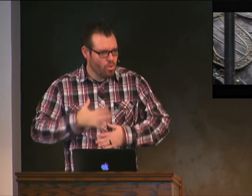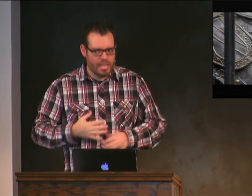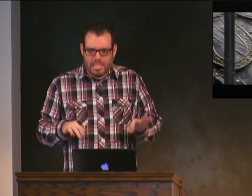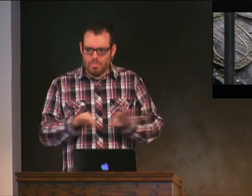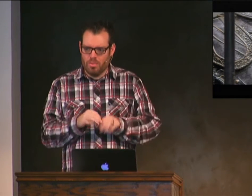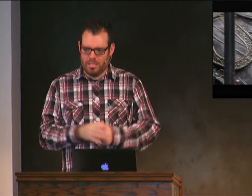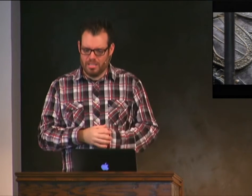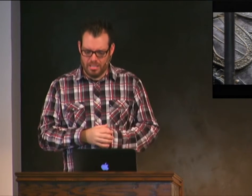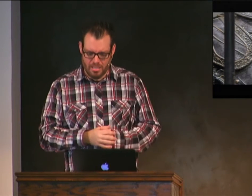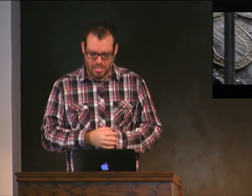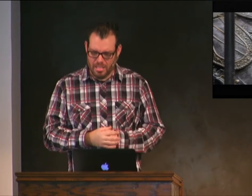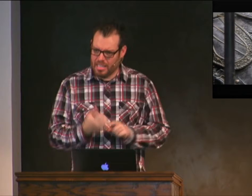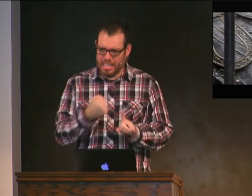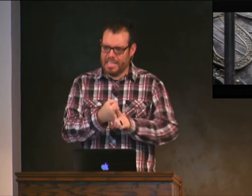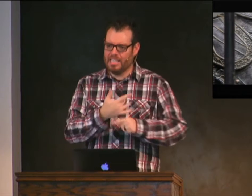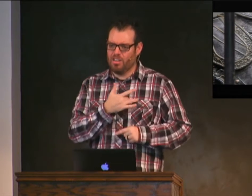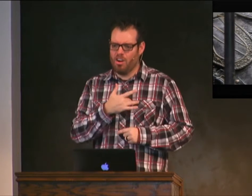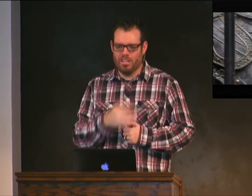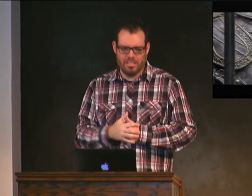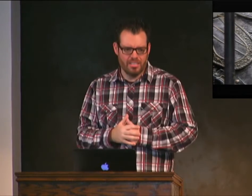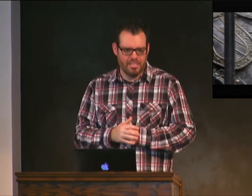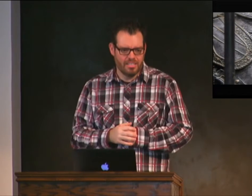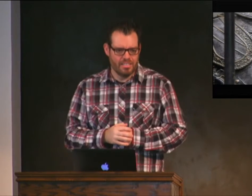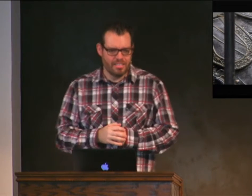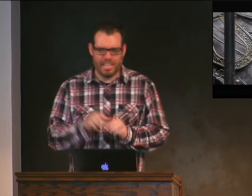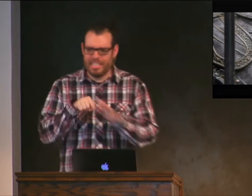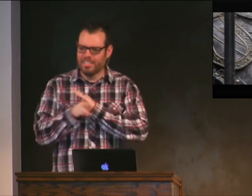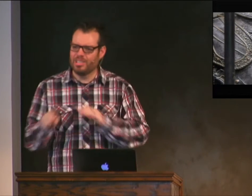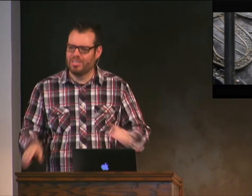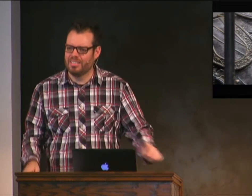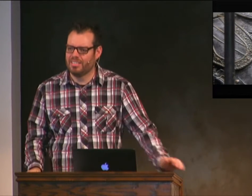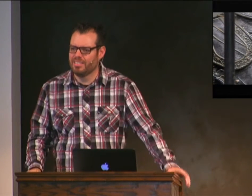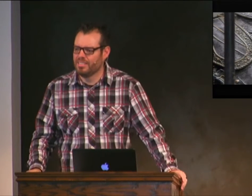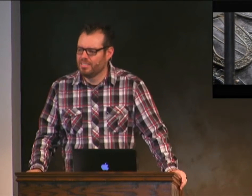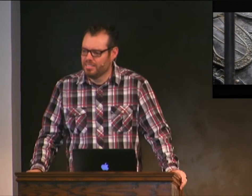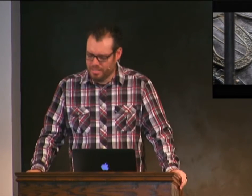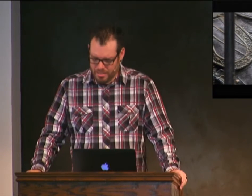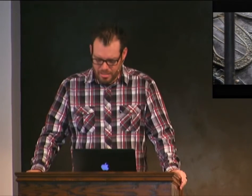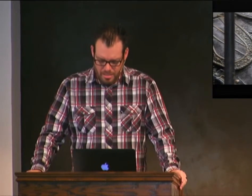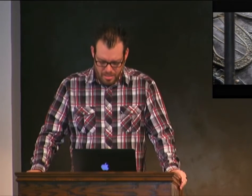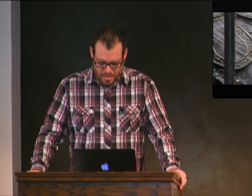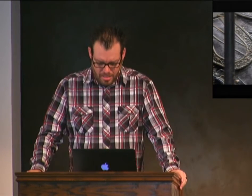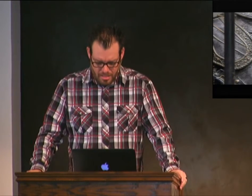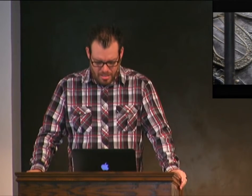Because they know it's important. Getting hit in the heart can kill you.